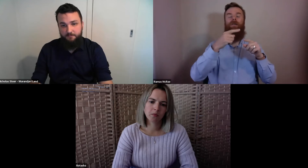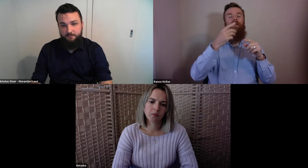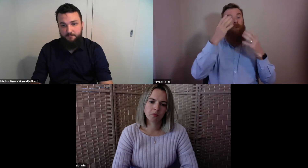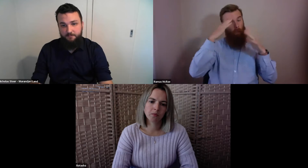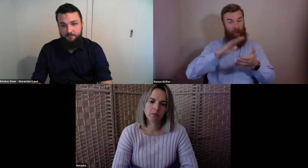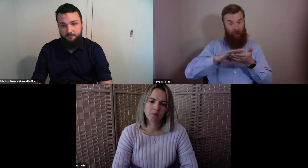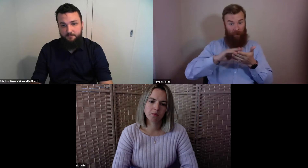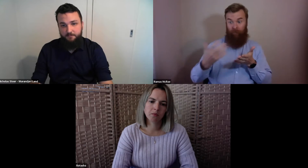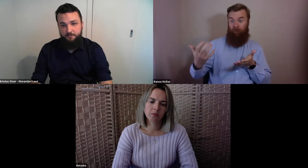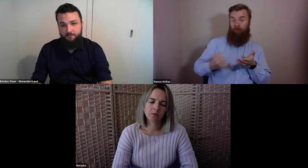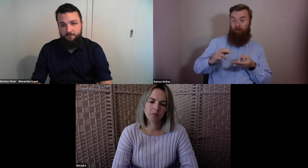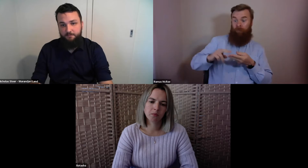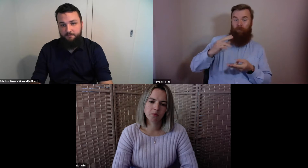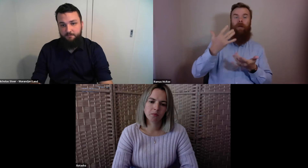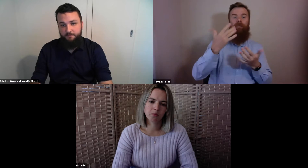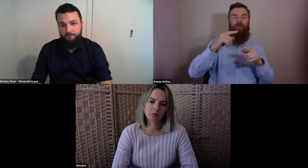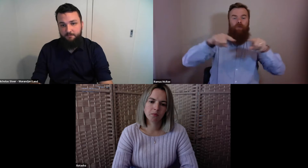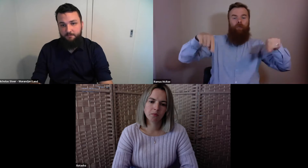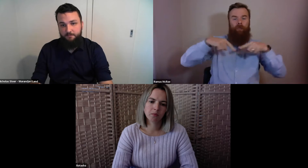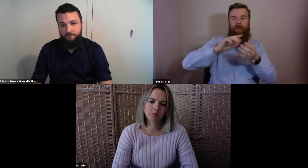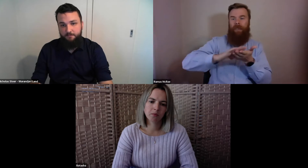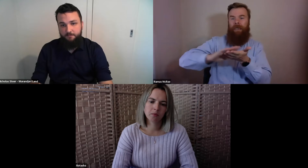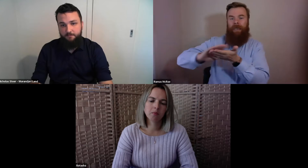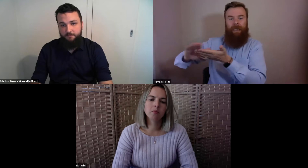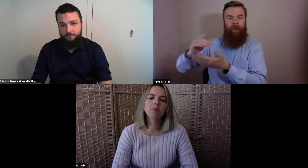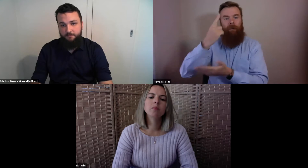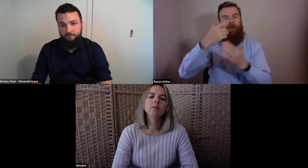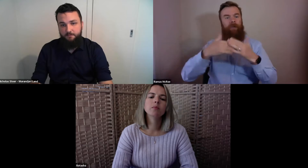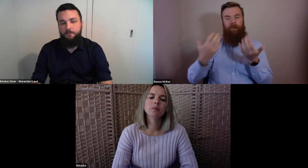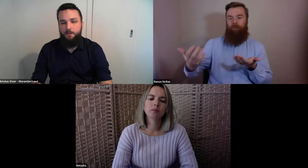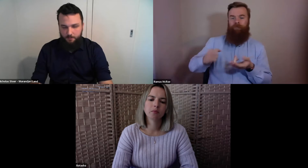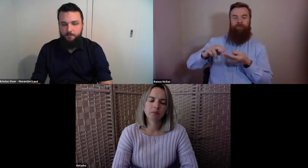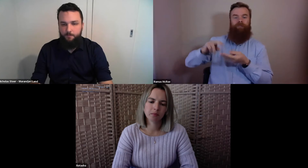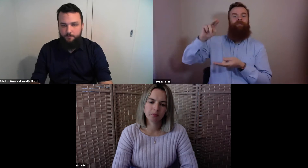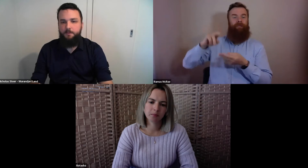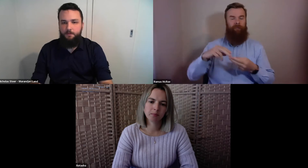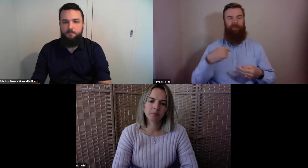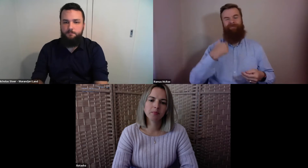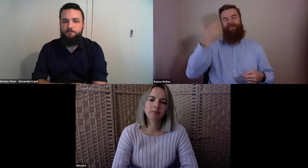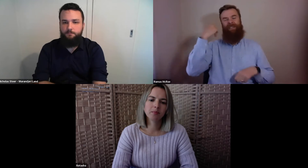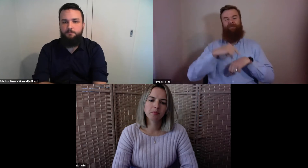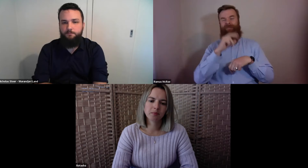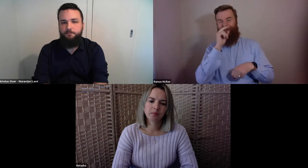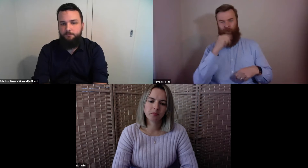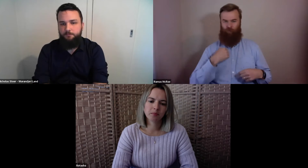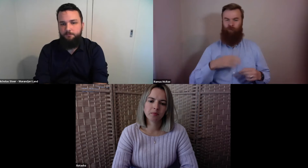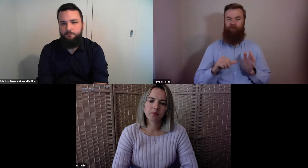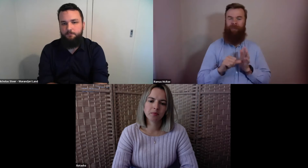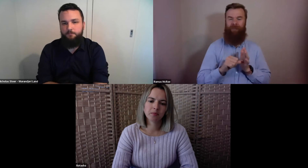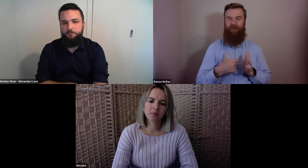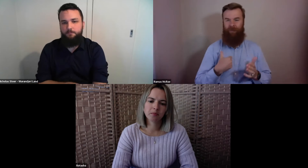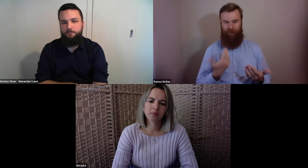would work with another staff member who wasn't deaf and we'd be cleaning the hotel rooms.